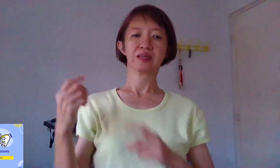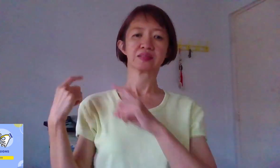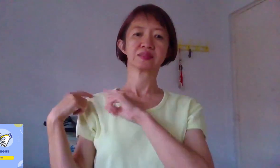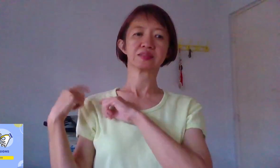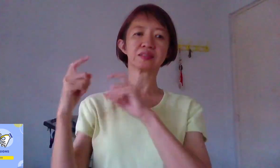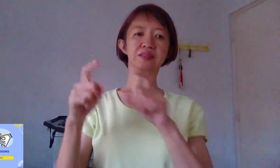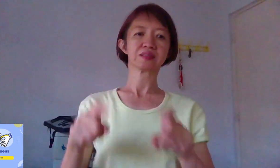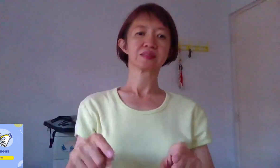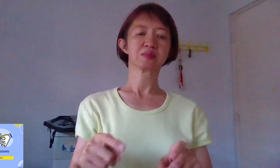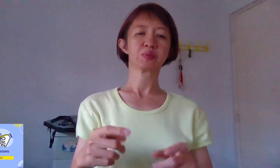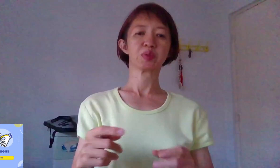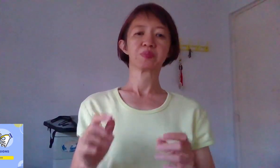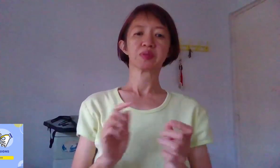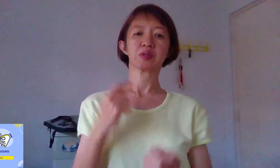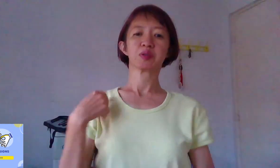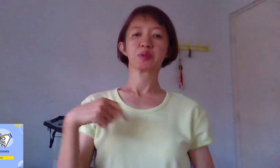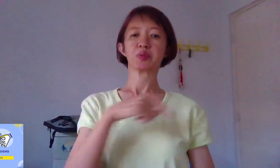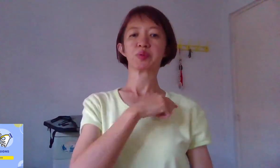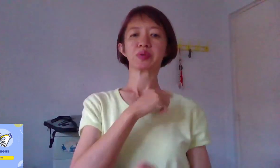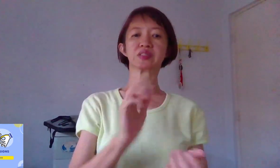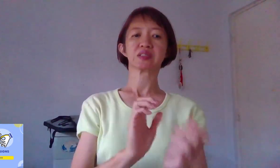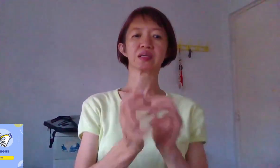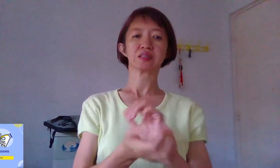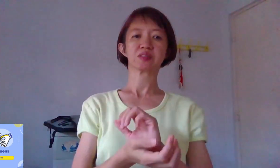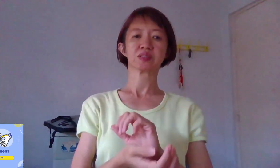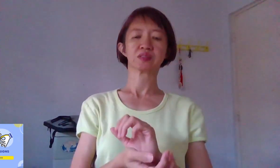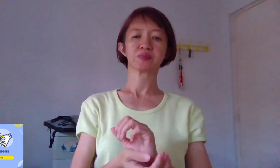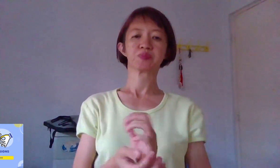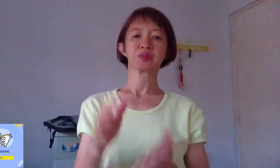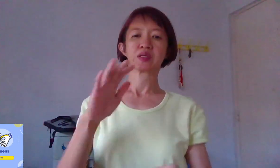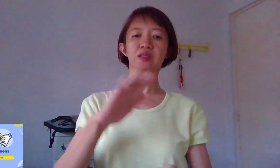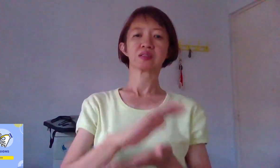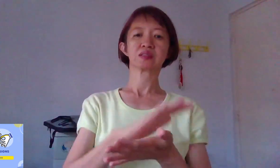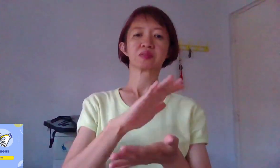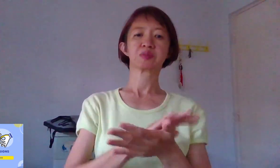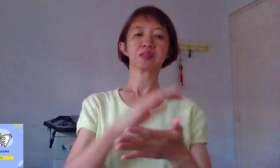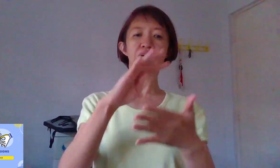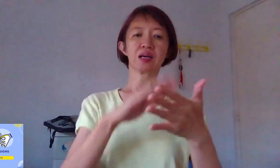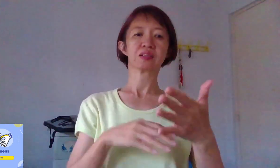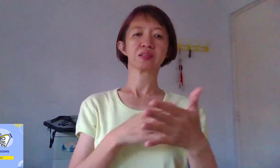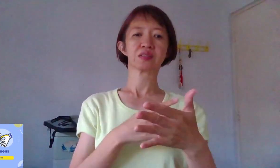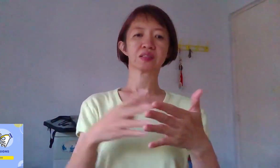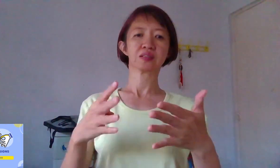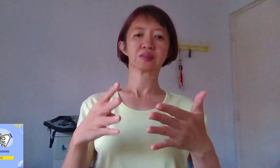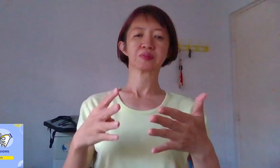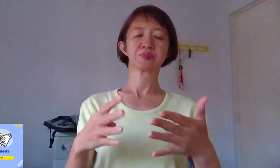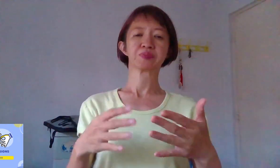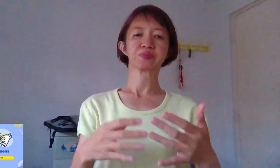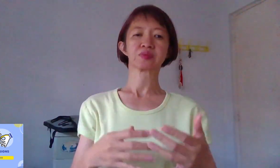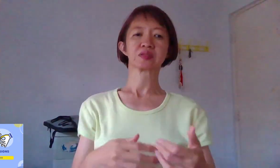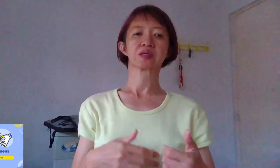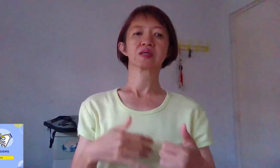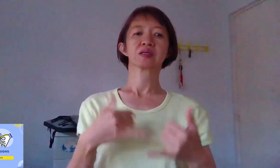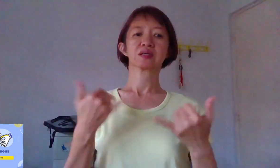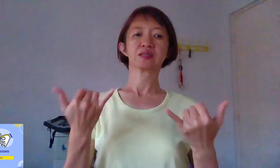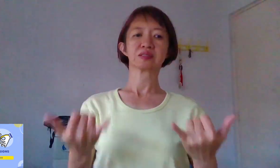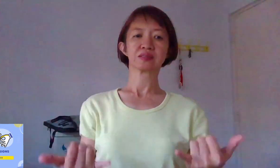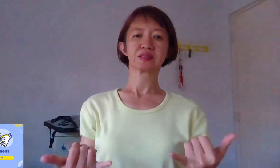And since we changed the school calendar, it's